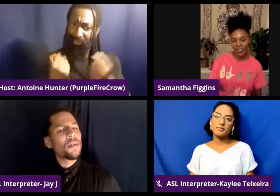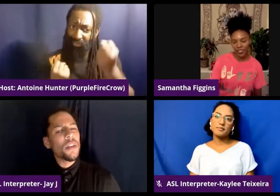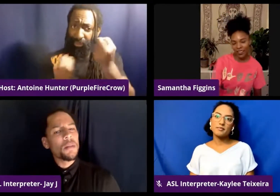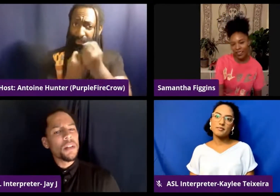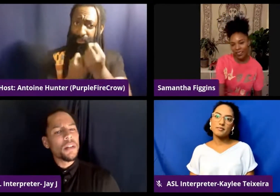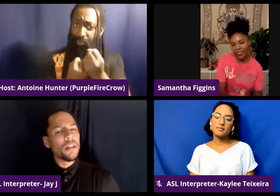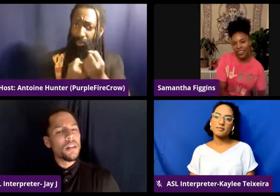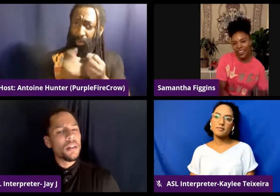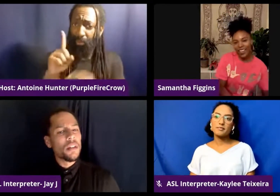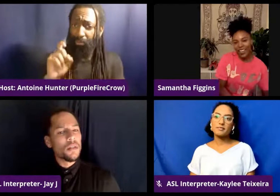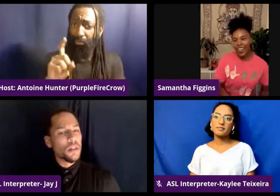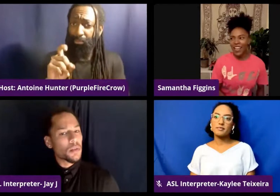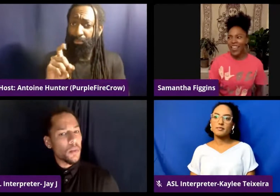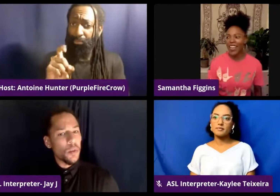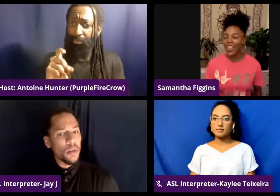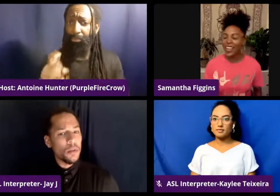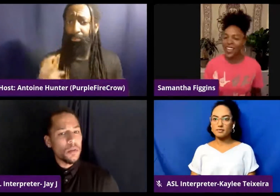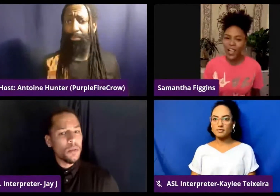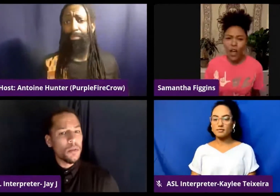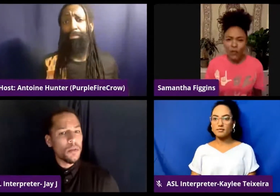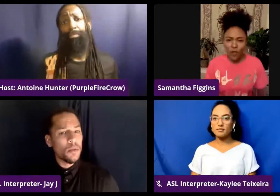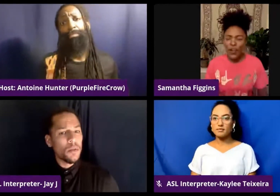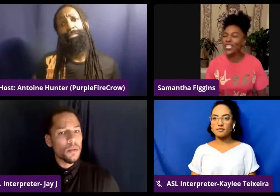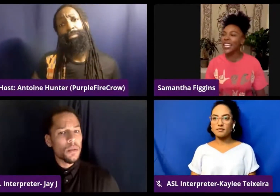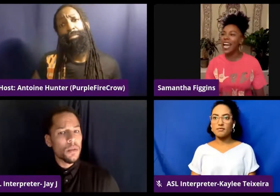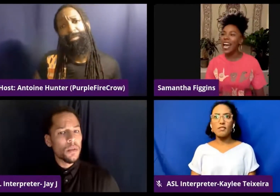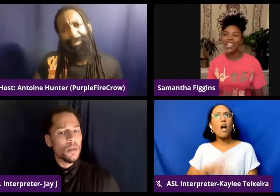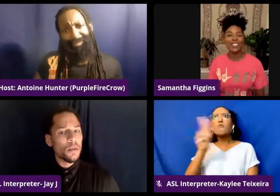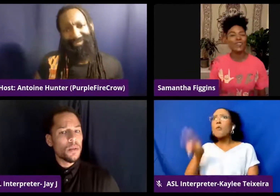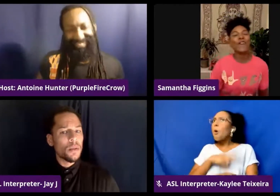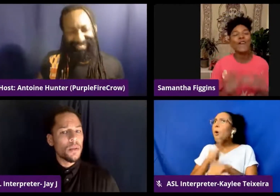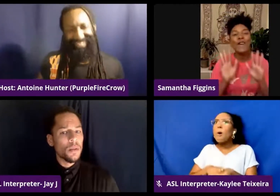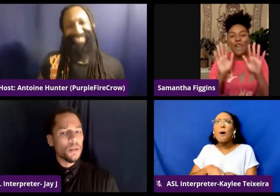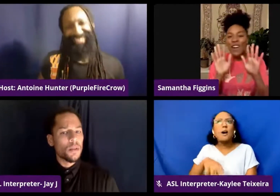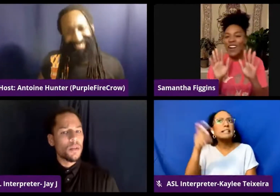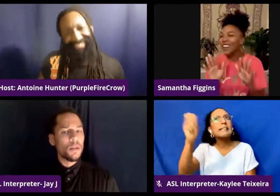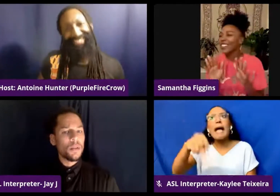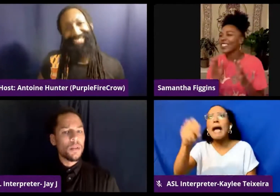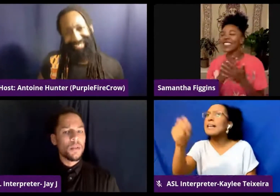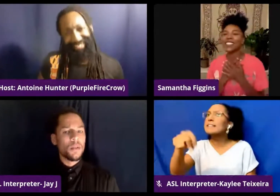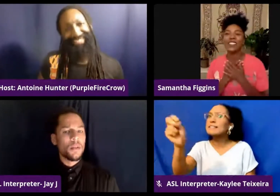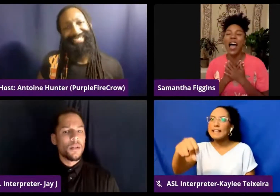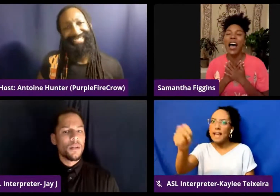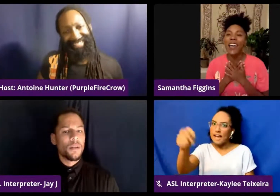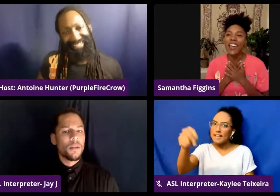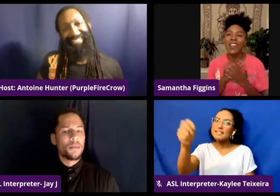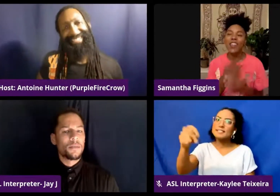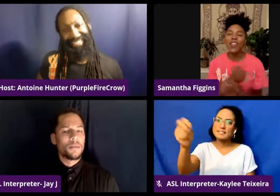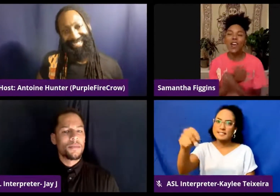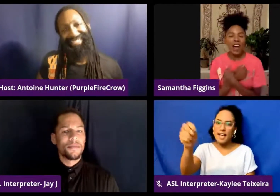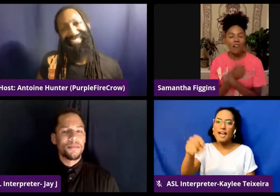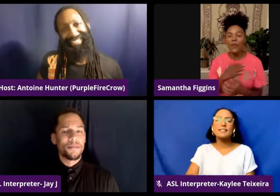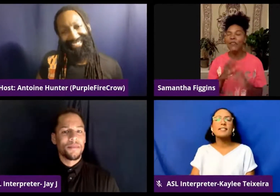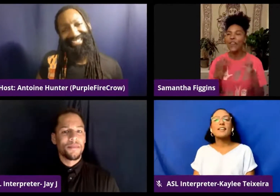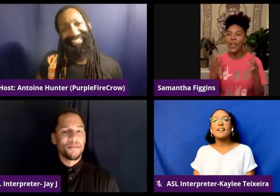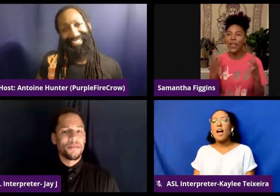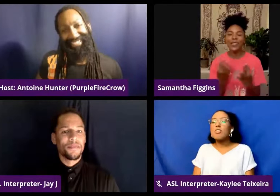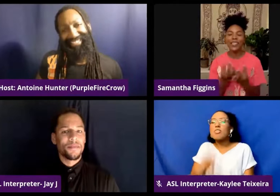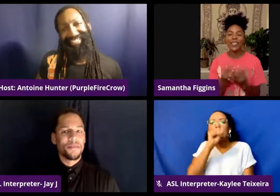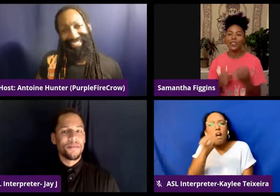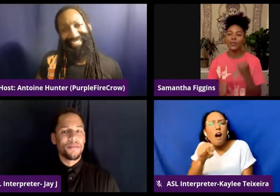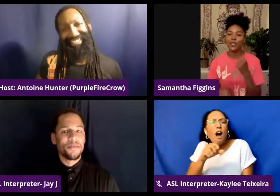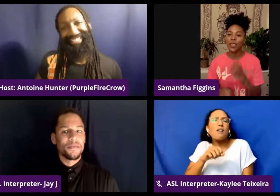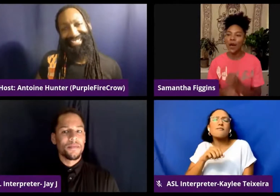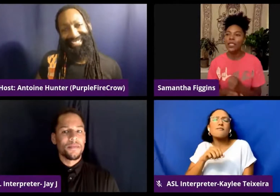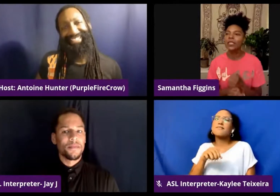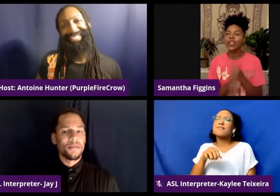What about your family? Do they support you? Of course, yes, of course. I love my